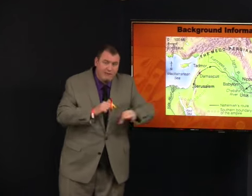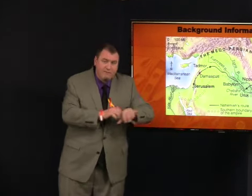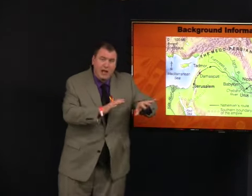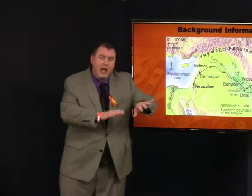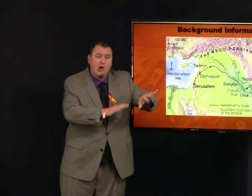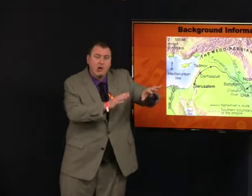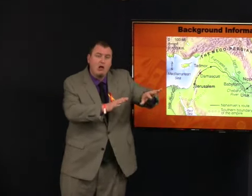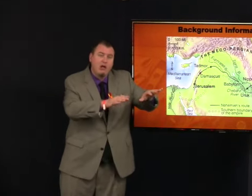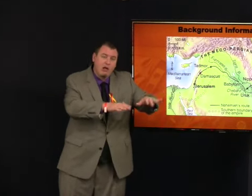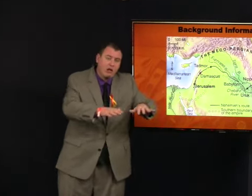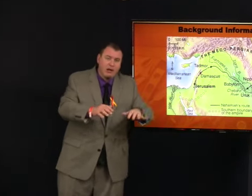There's lots of